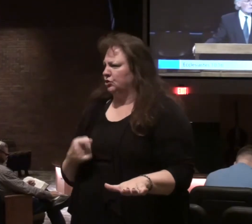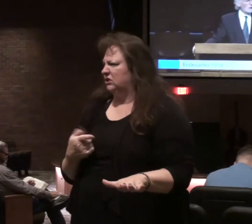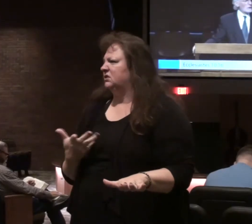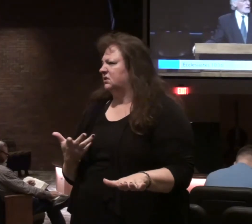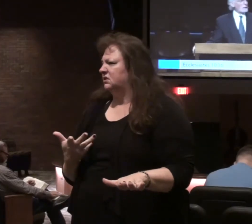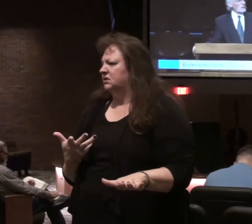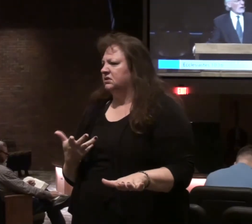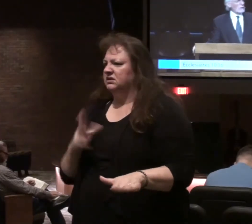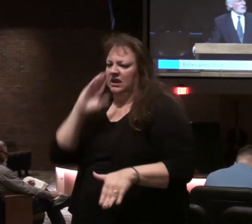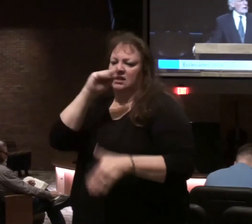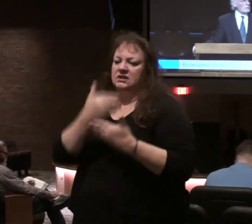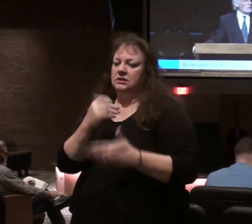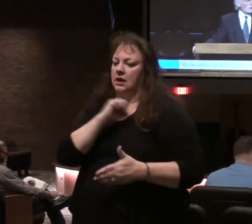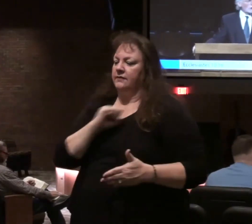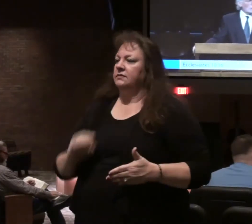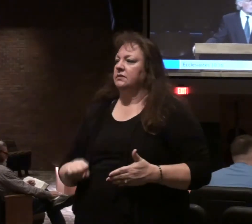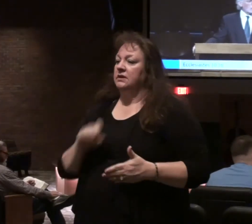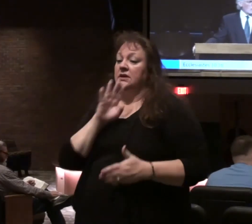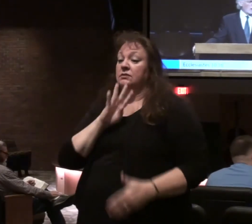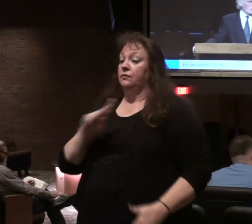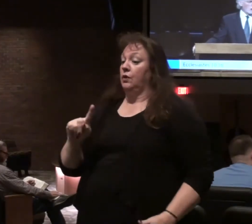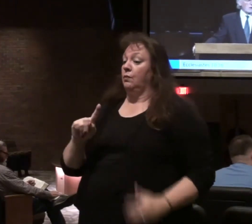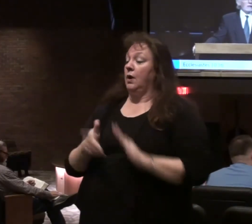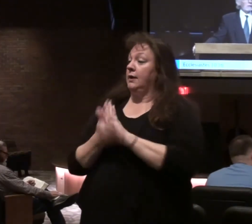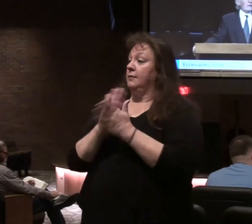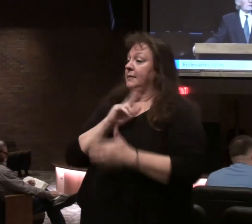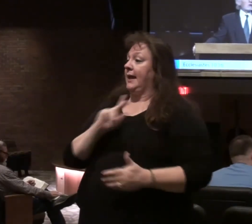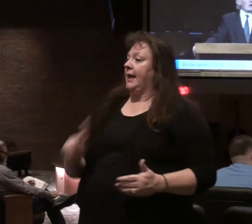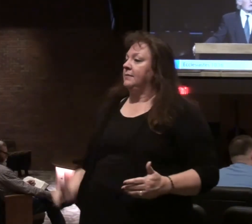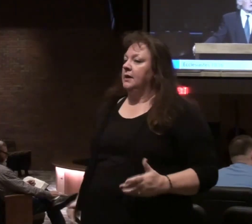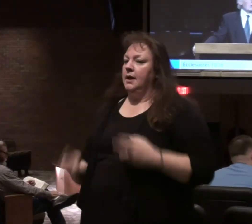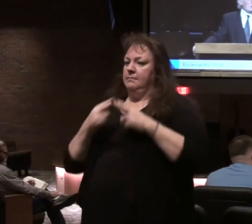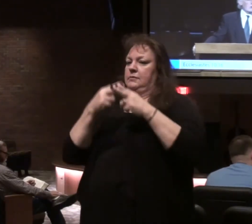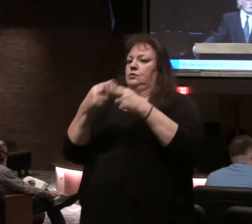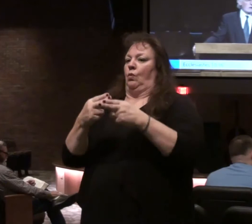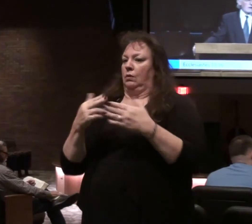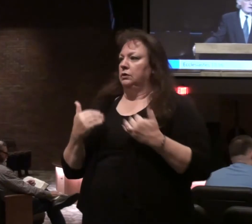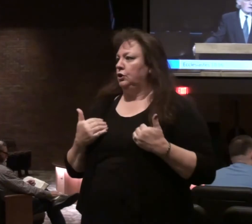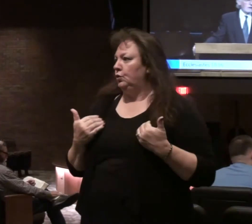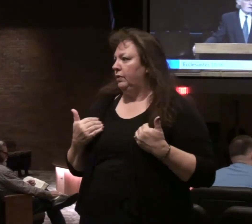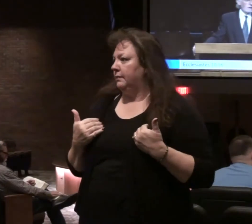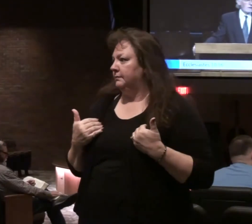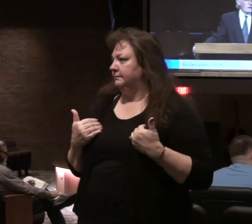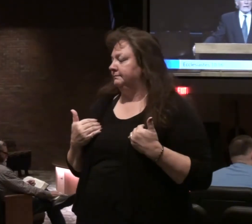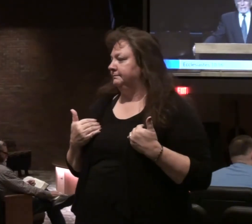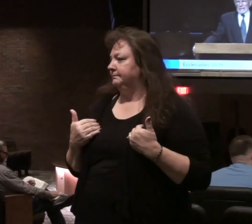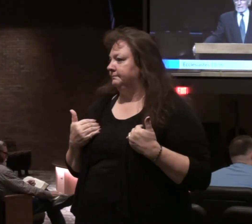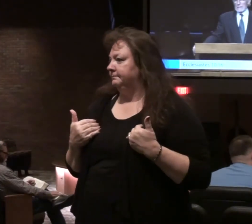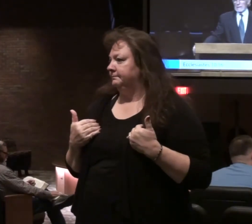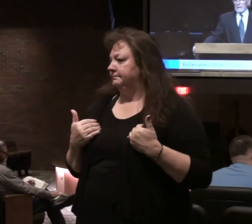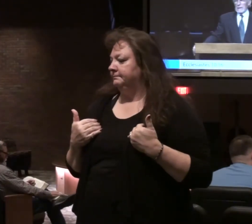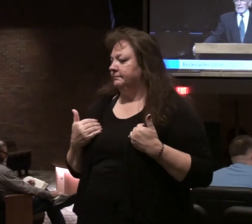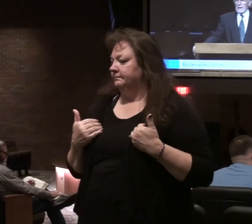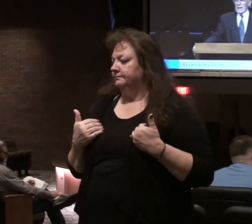used of the son of Solomon. He was 41 when he became king, but he was called a youth, a